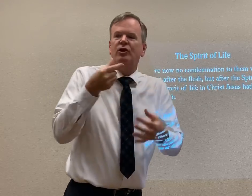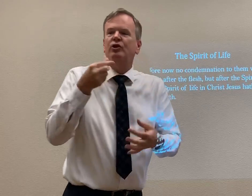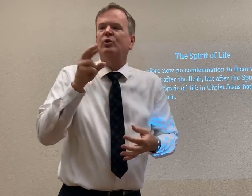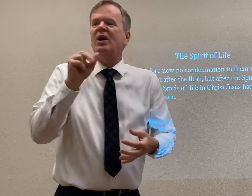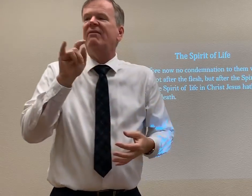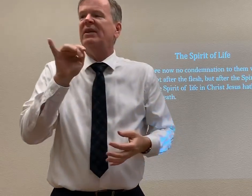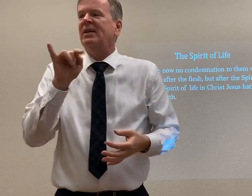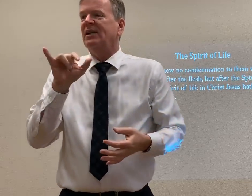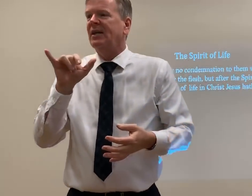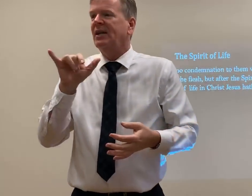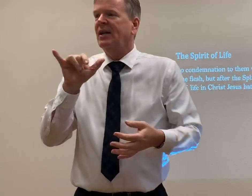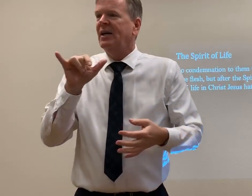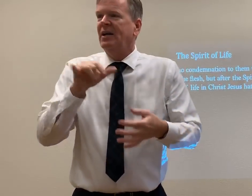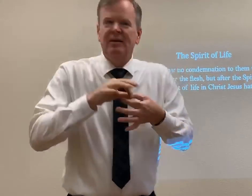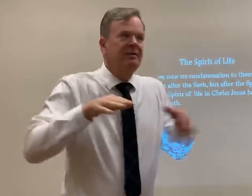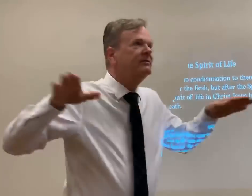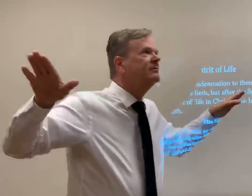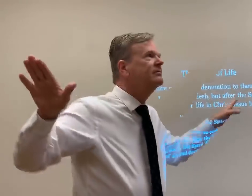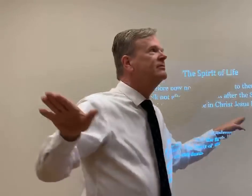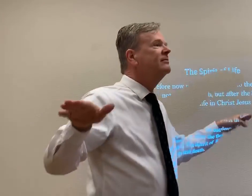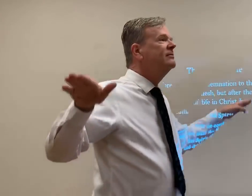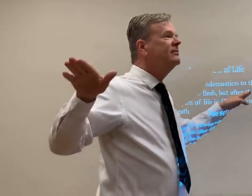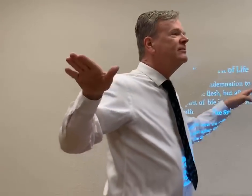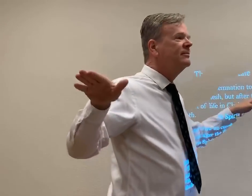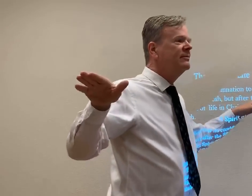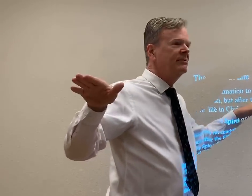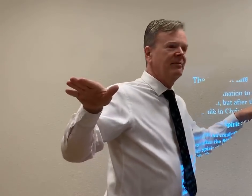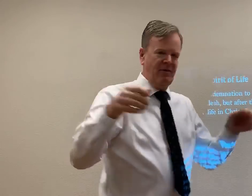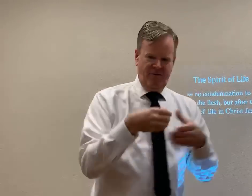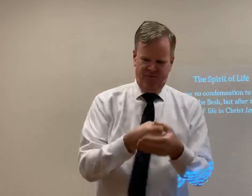from the law of gravity, in essence, and it can just fly away.